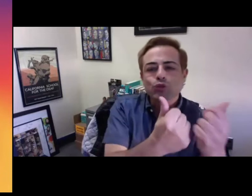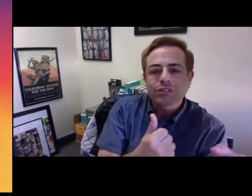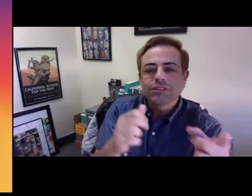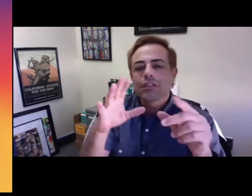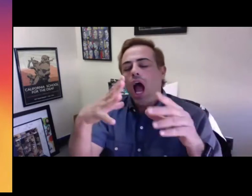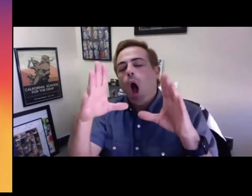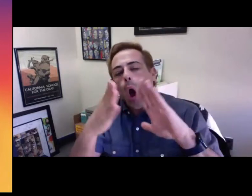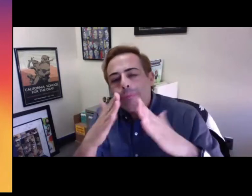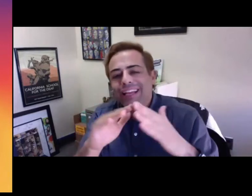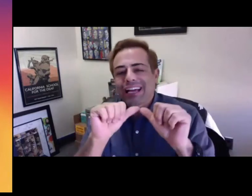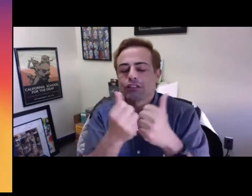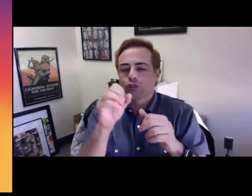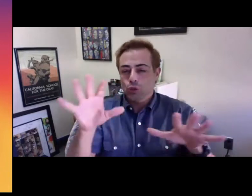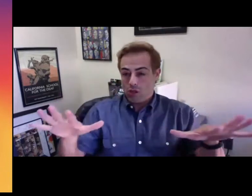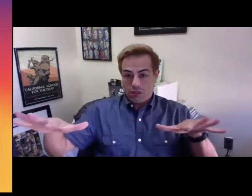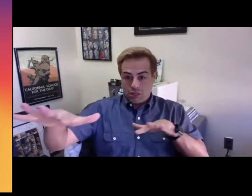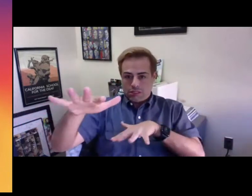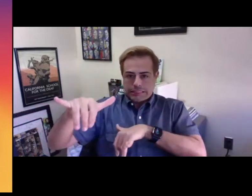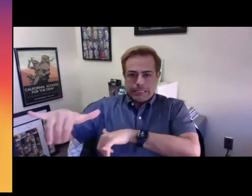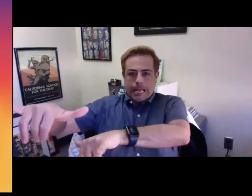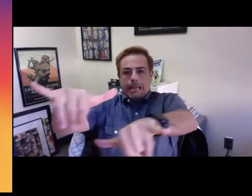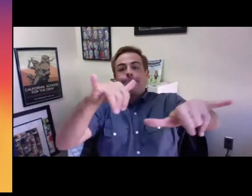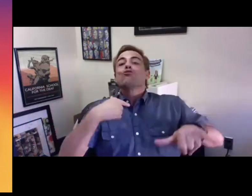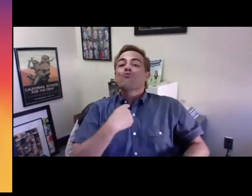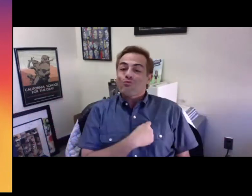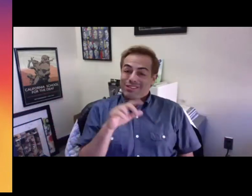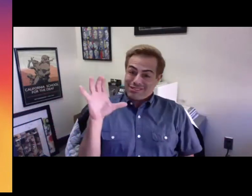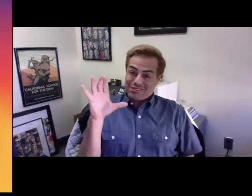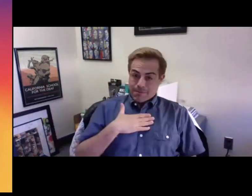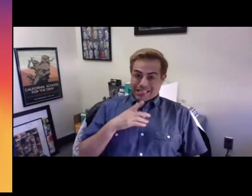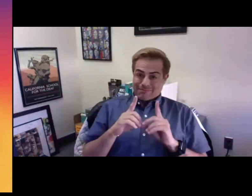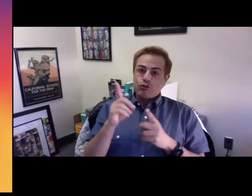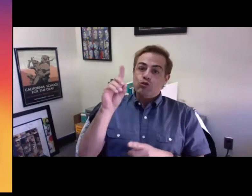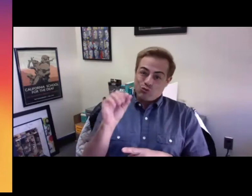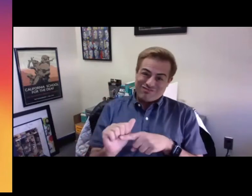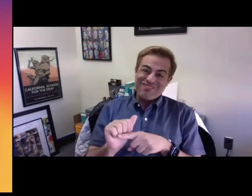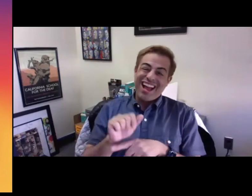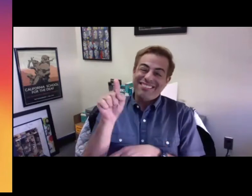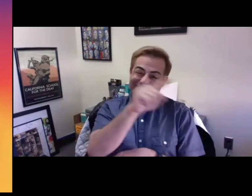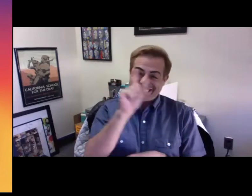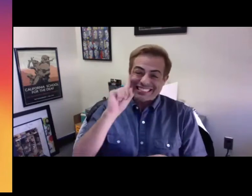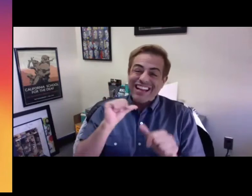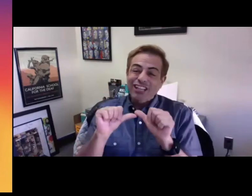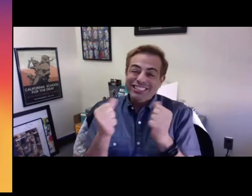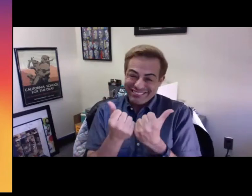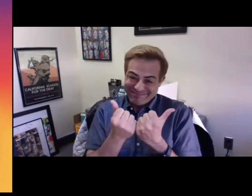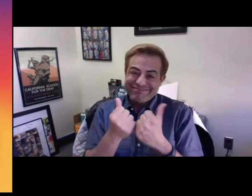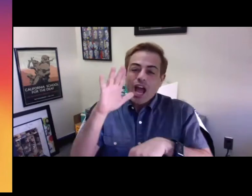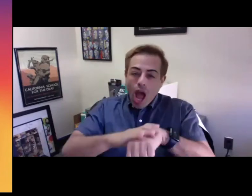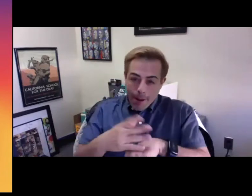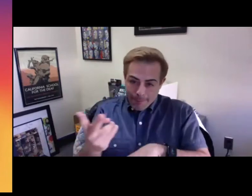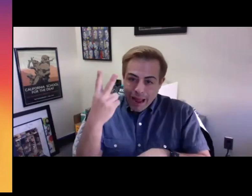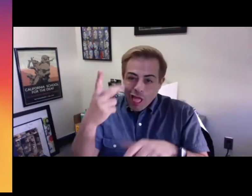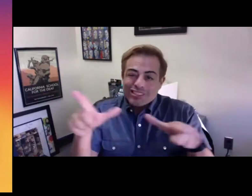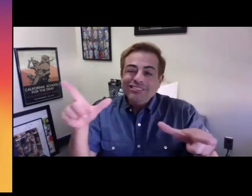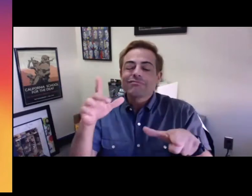staff of color, there are agencies, community agencies that we are partnered